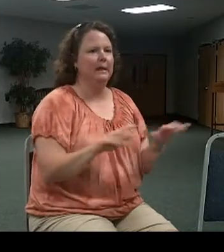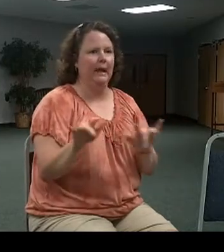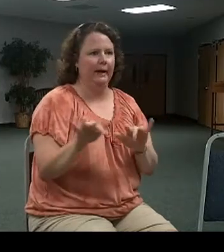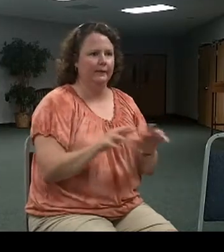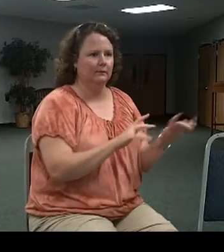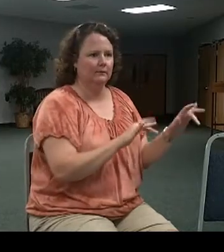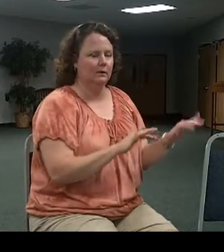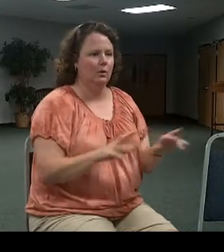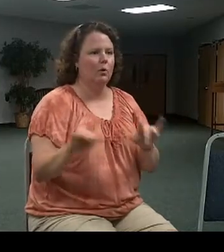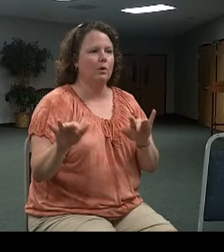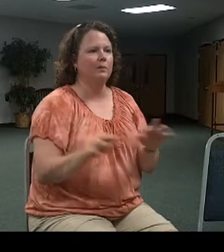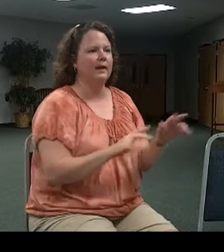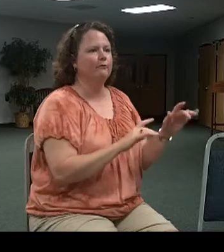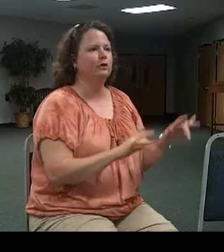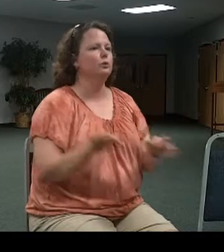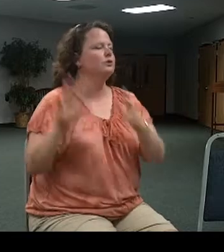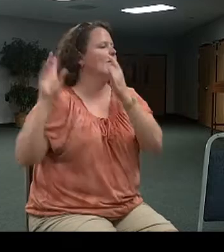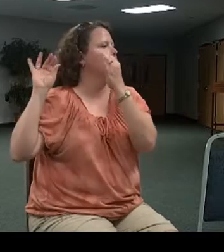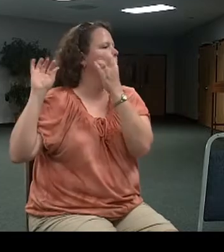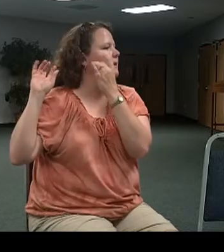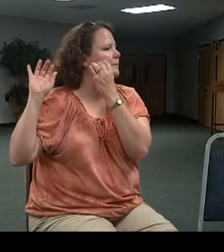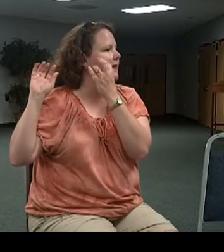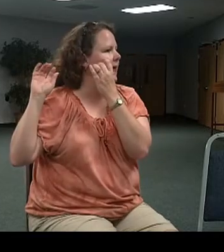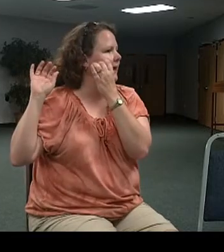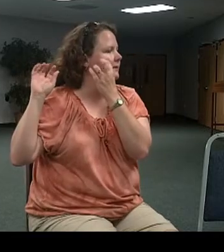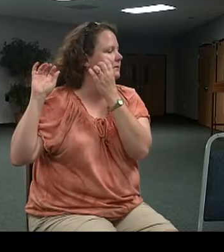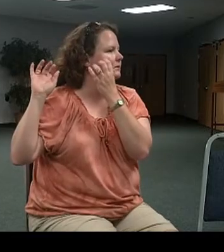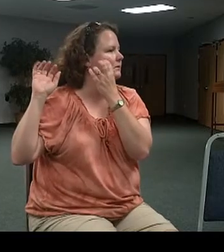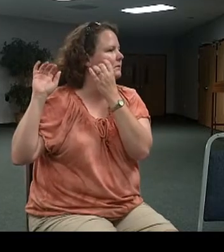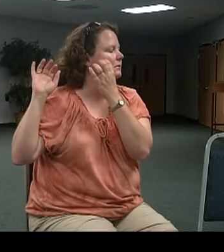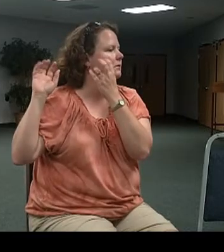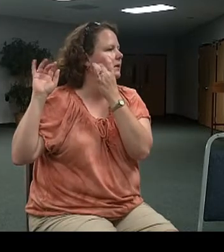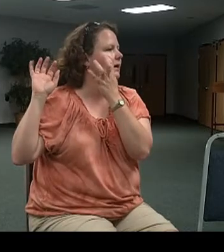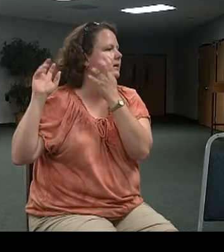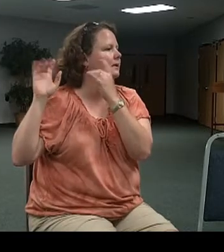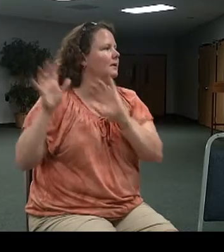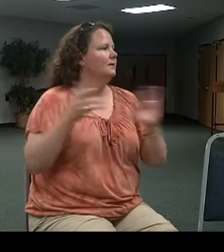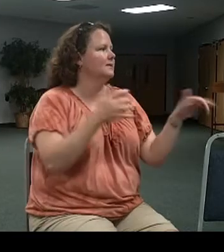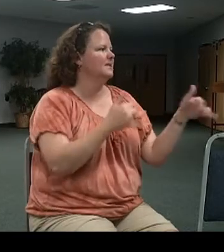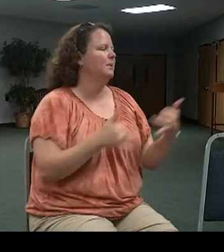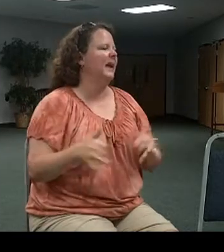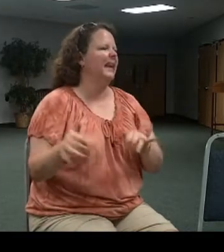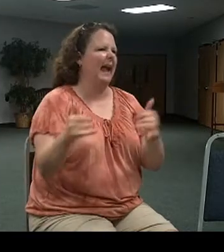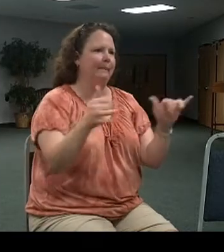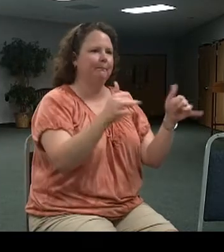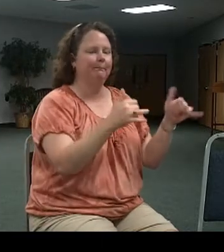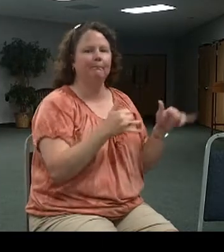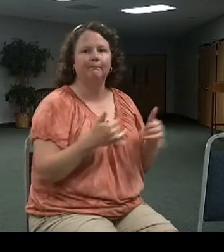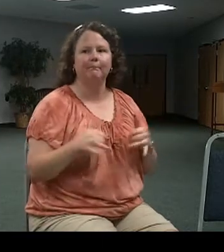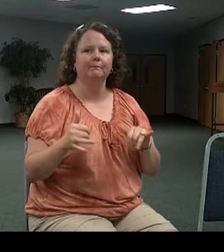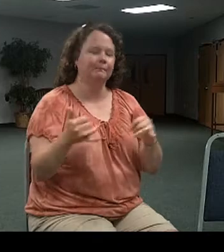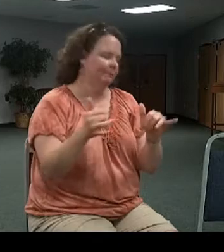play. Or to play a flute. That would be to play. This is to play a game.